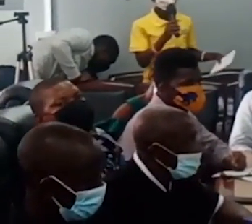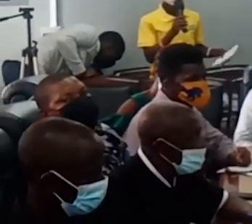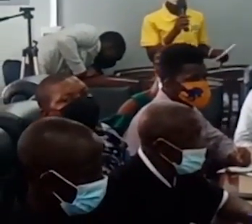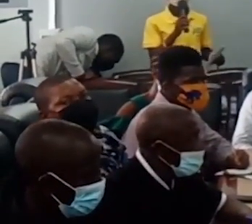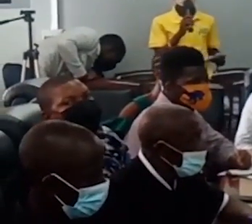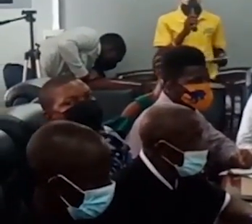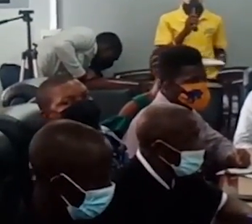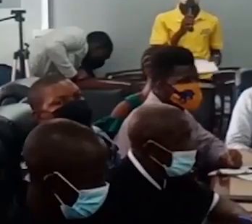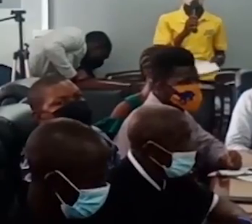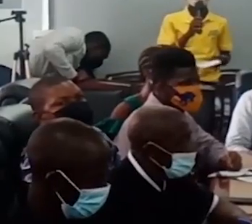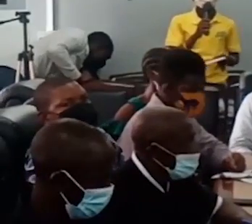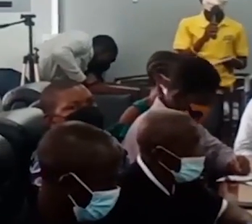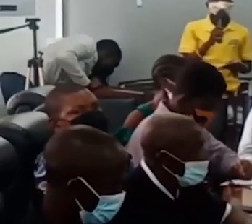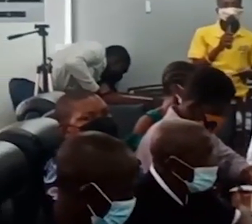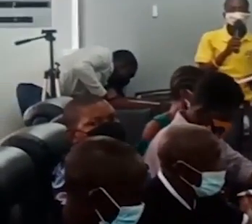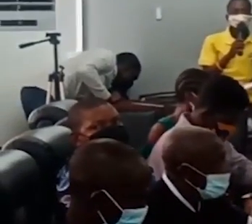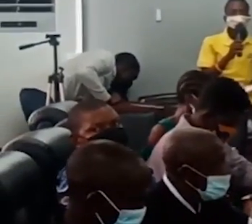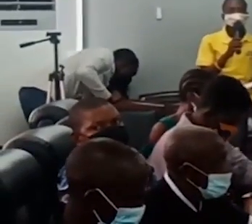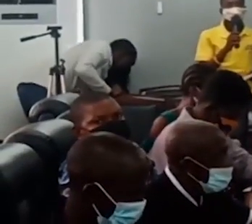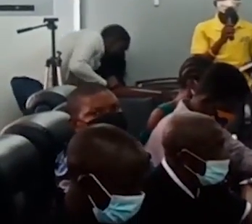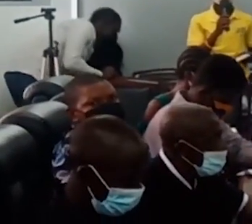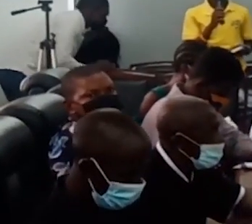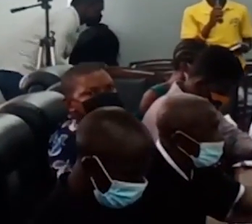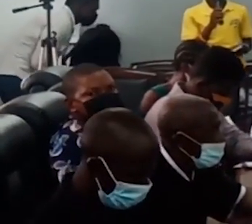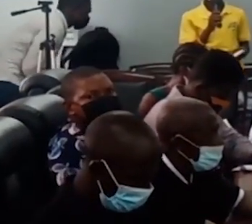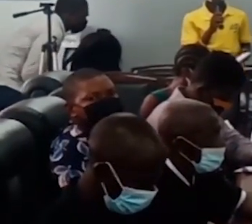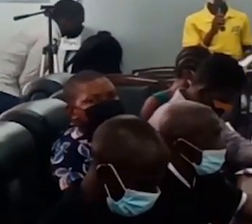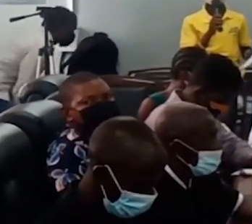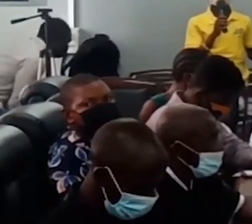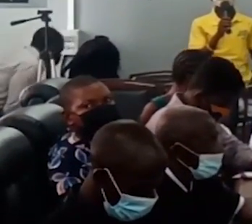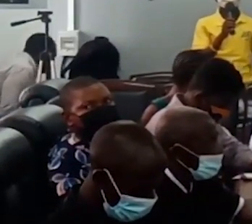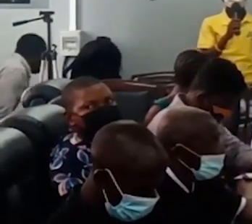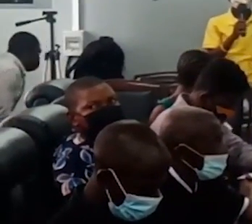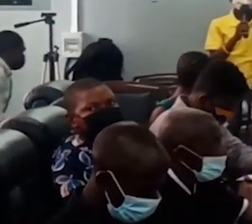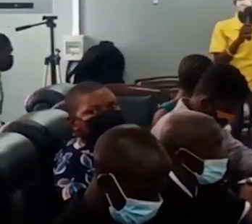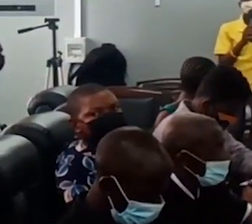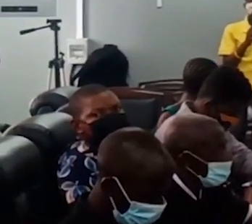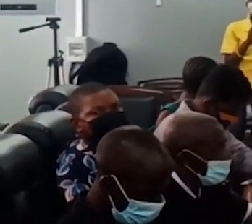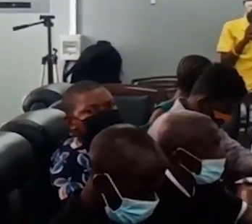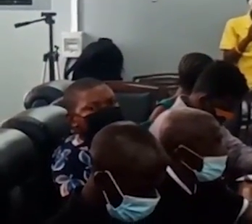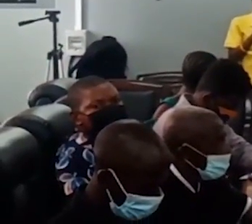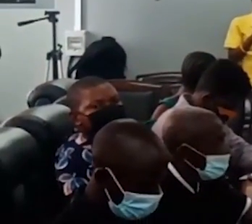I'm confused, because if you go through the provision created,